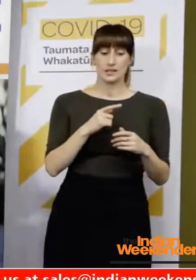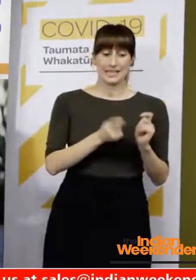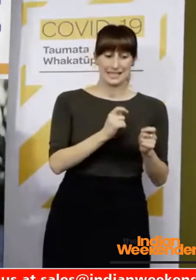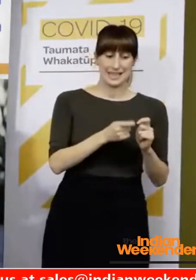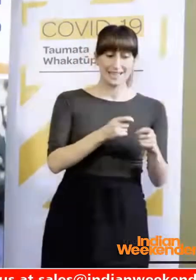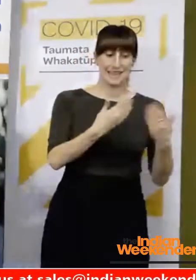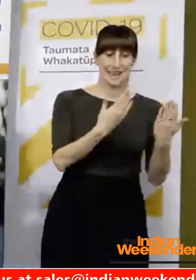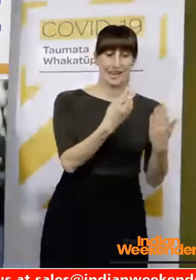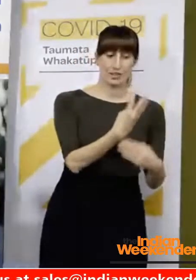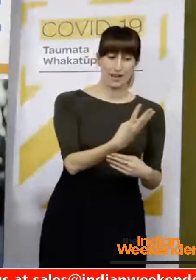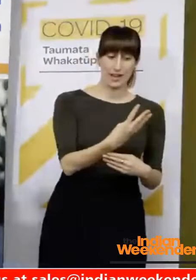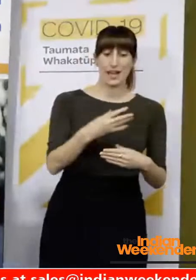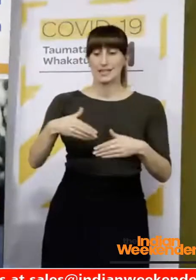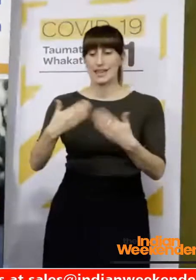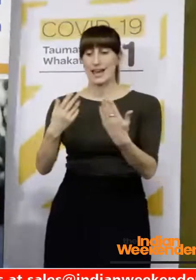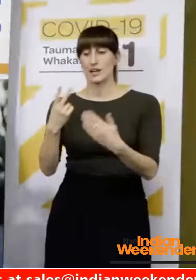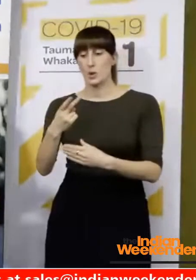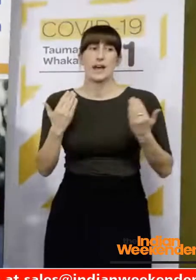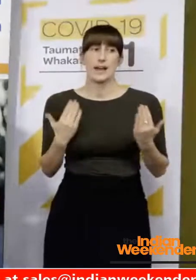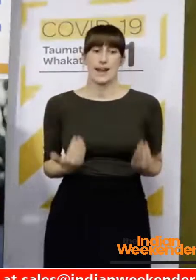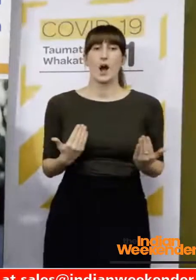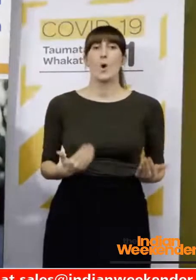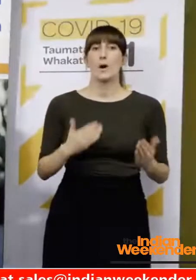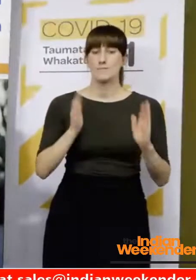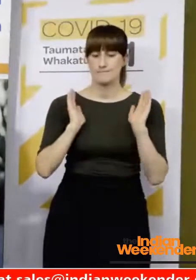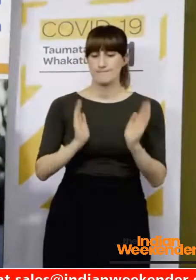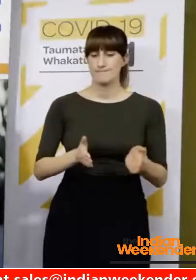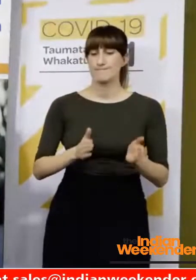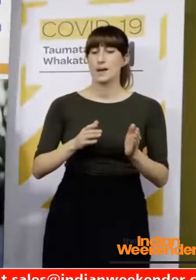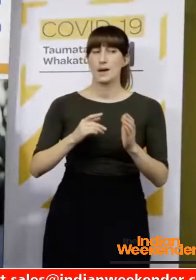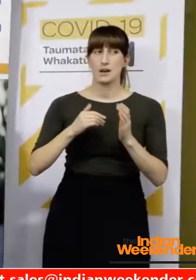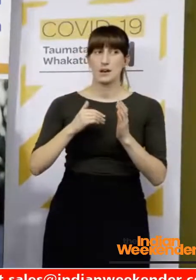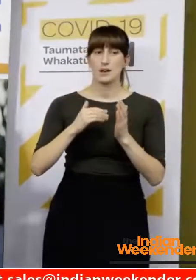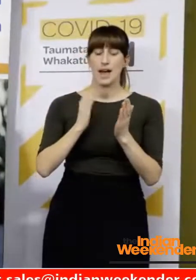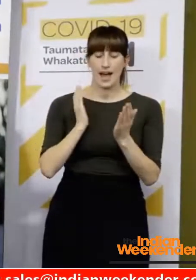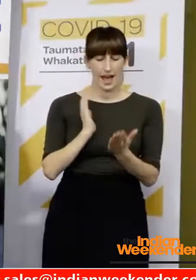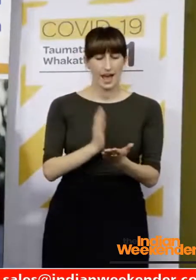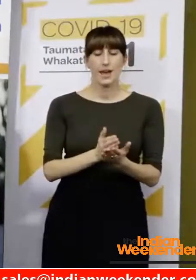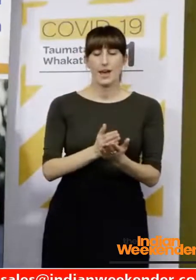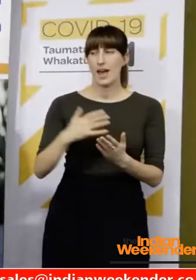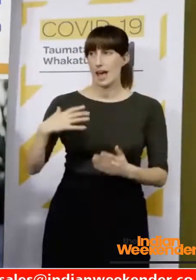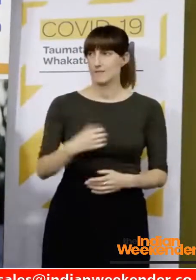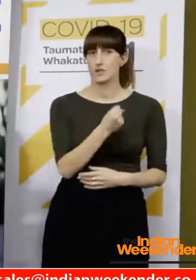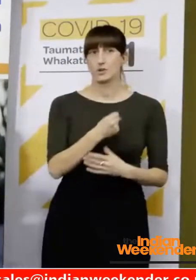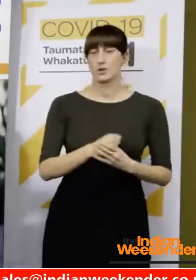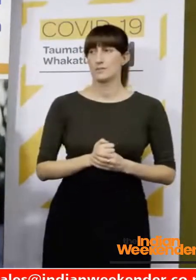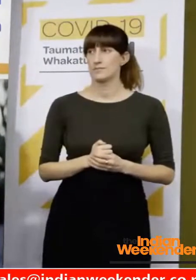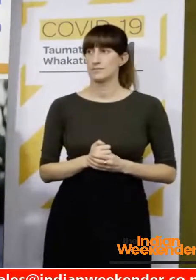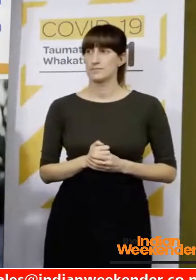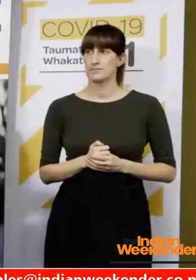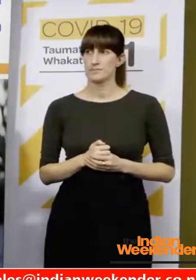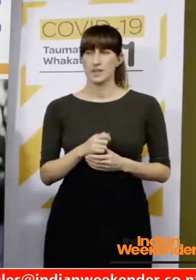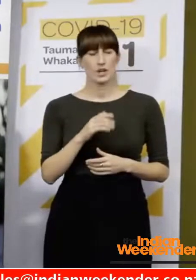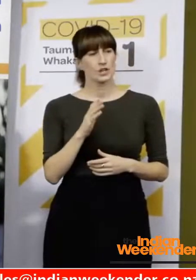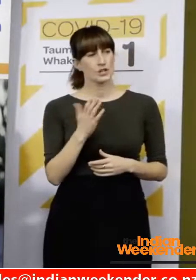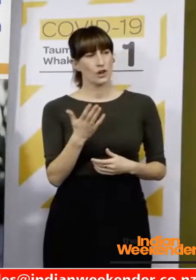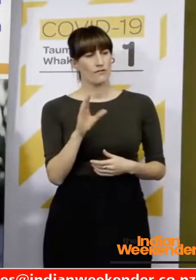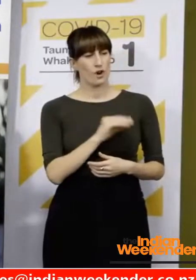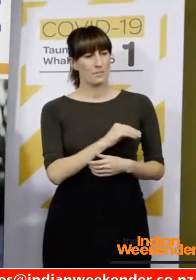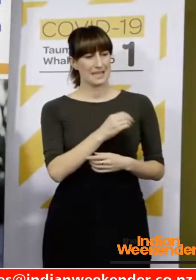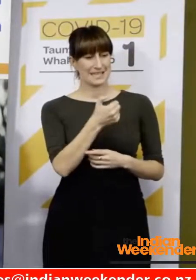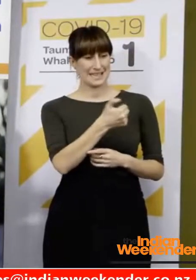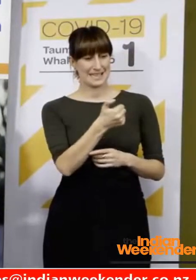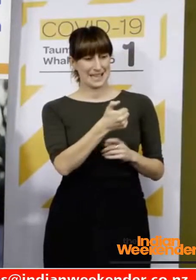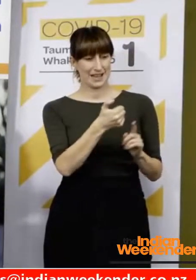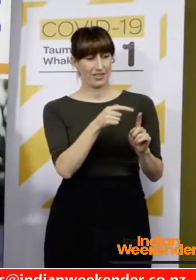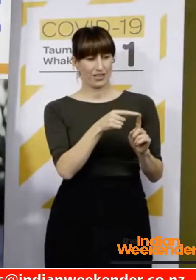decided to 3 pull and the around day pin 12 is a with my requirement work and of go on managed unpaid leave isolation. and return to New Zealand to work on my family farm while the world was going crazy.